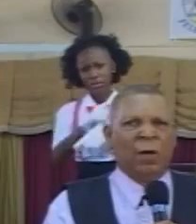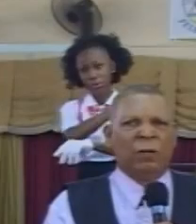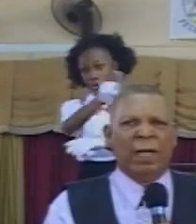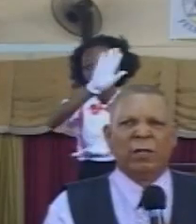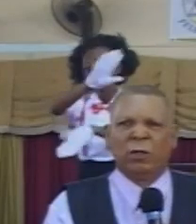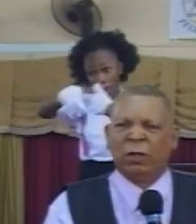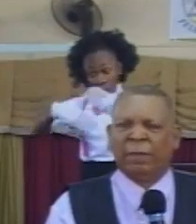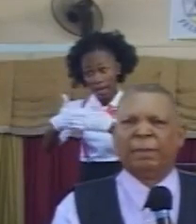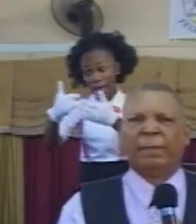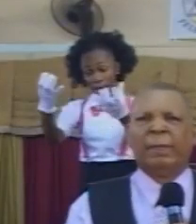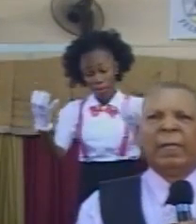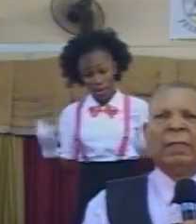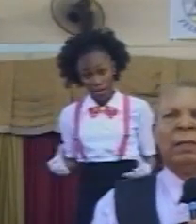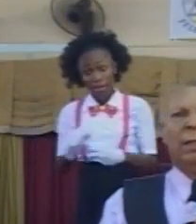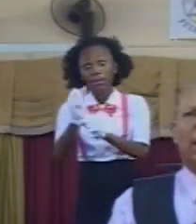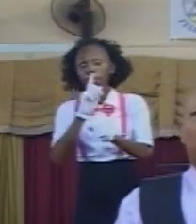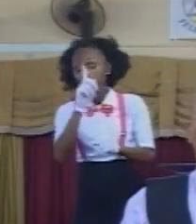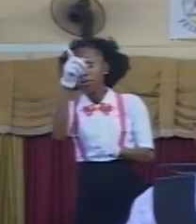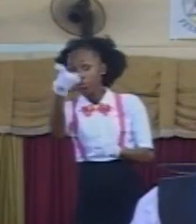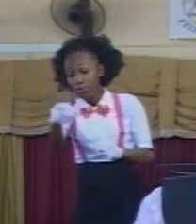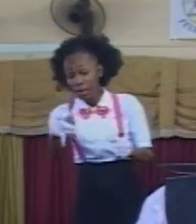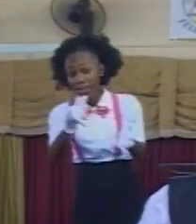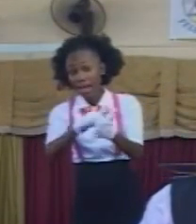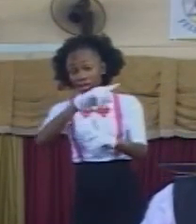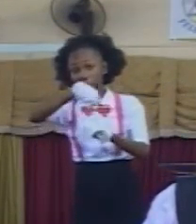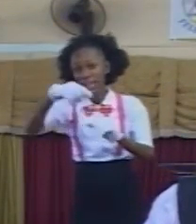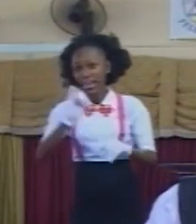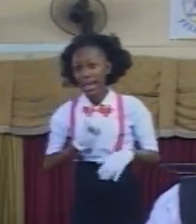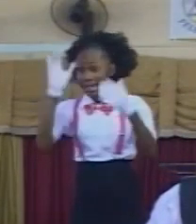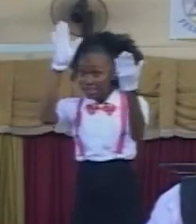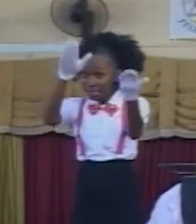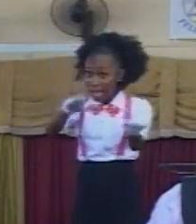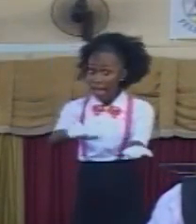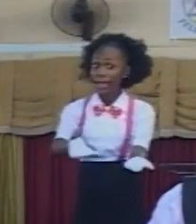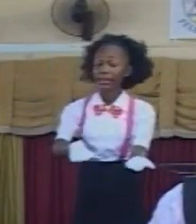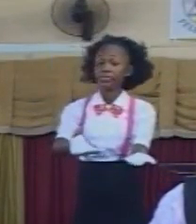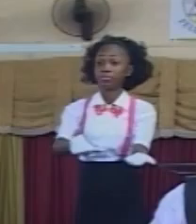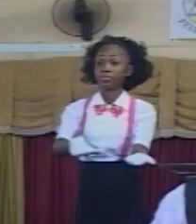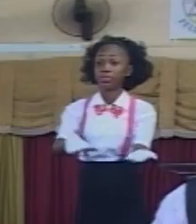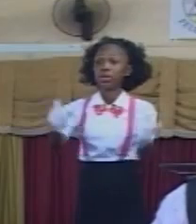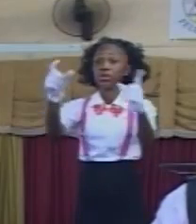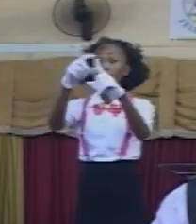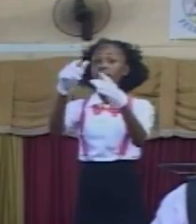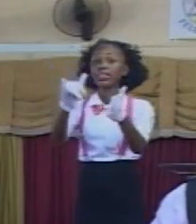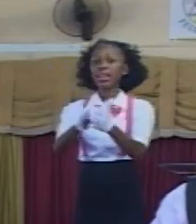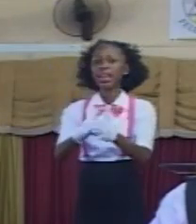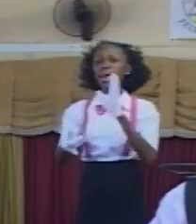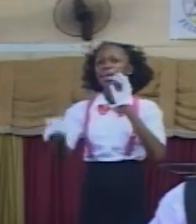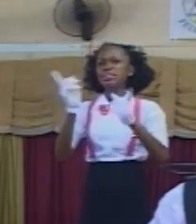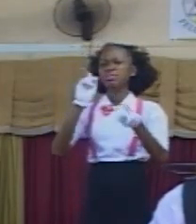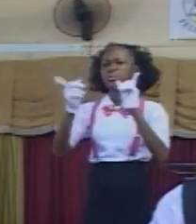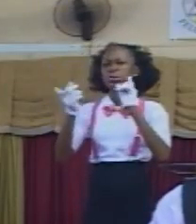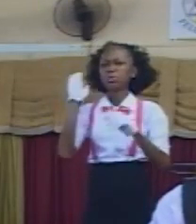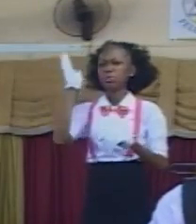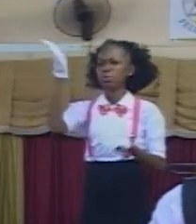because I want to ensure that when I'm no longer with you, the words I'm speaking will still resonate with